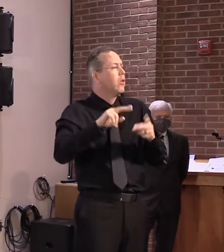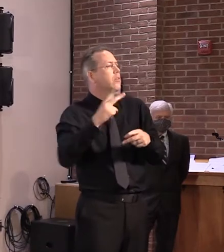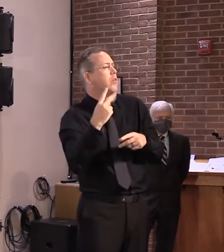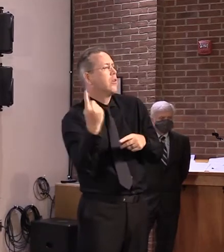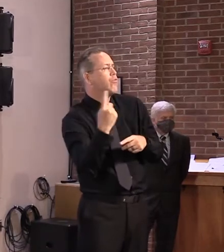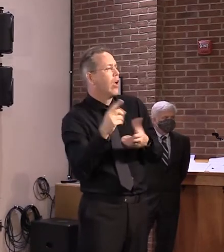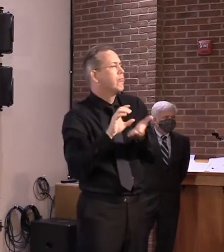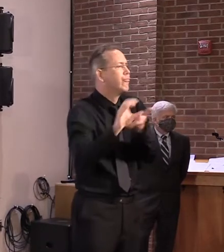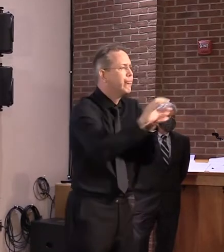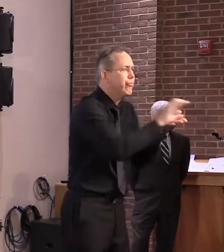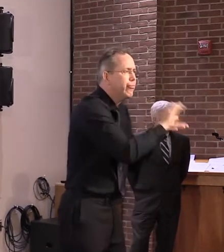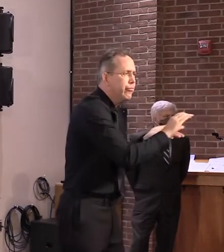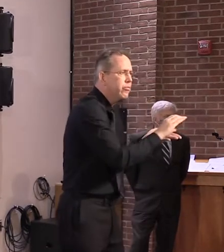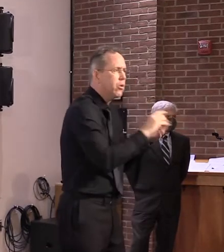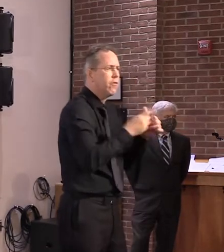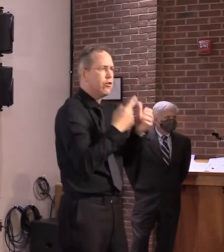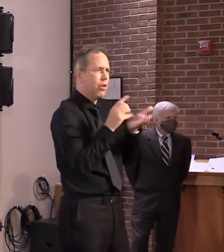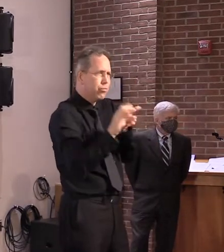Liz?